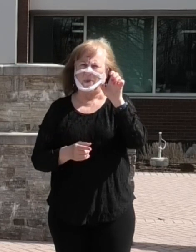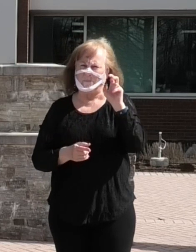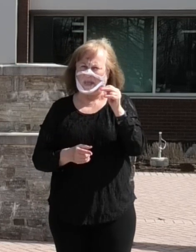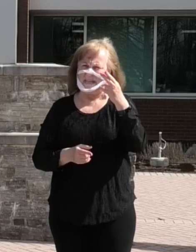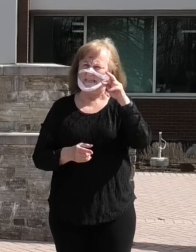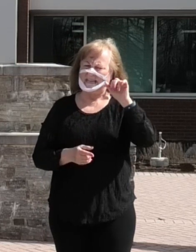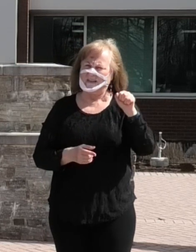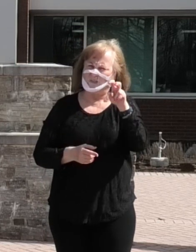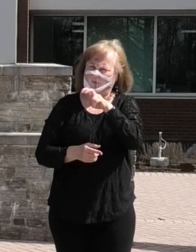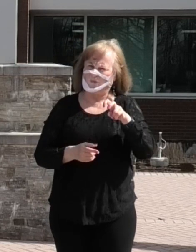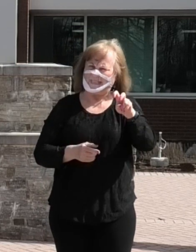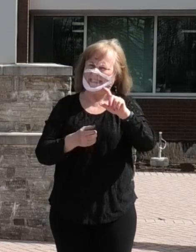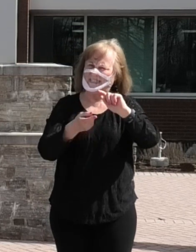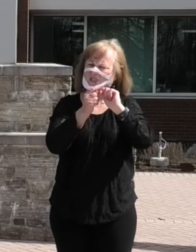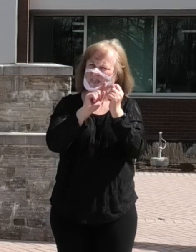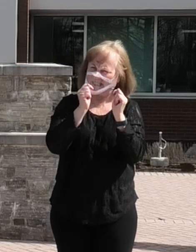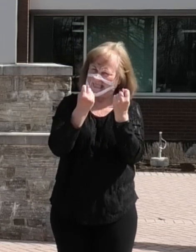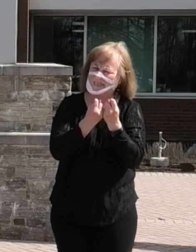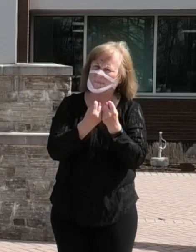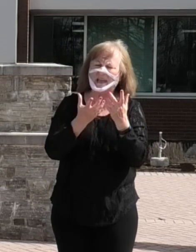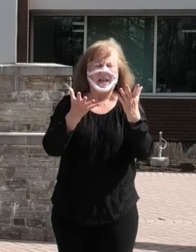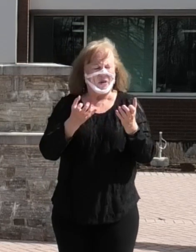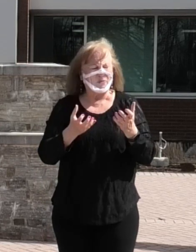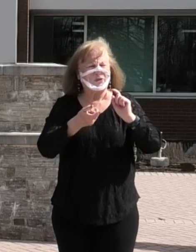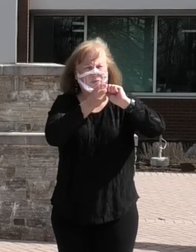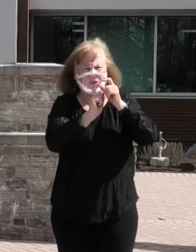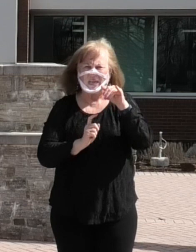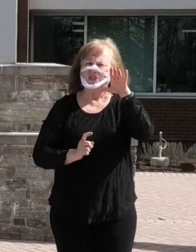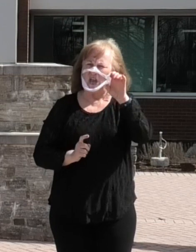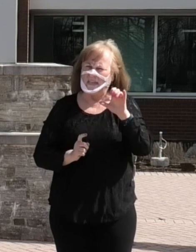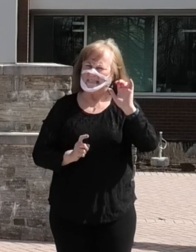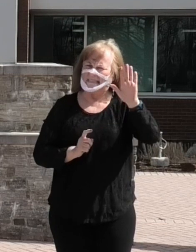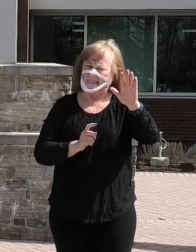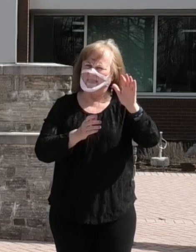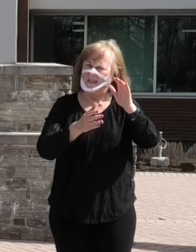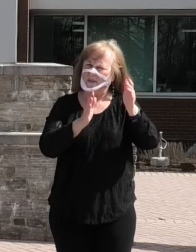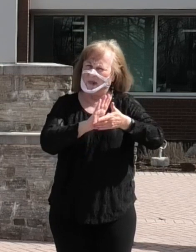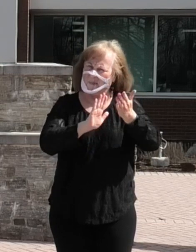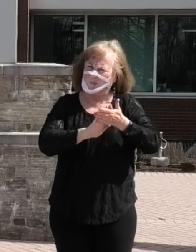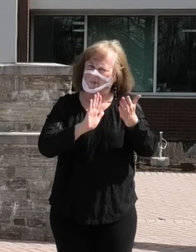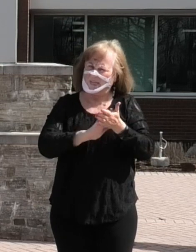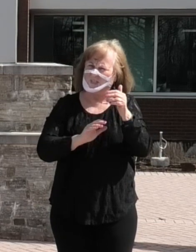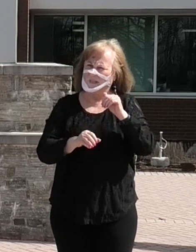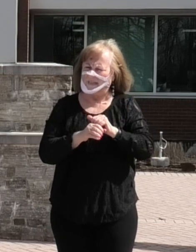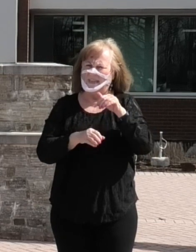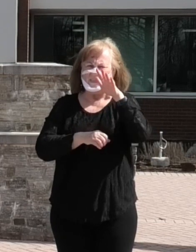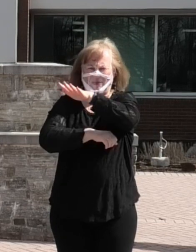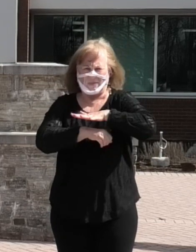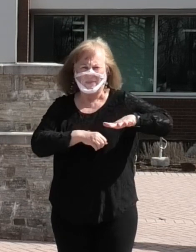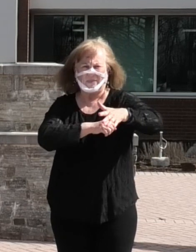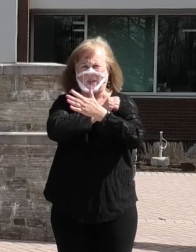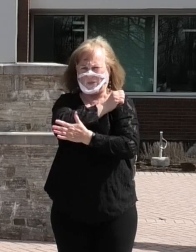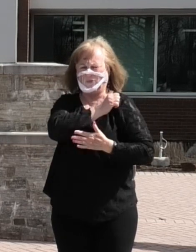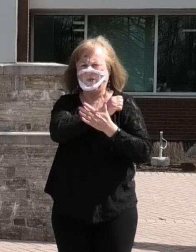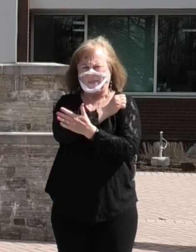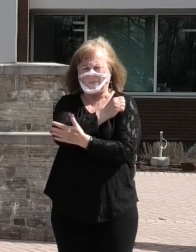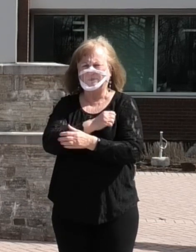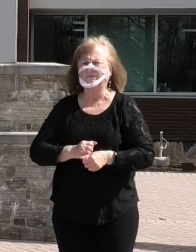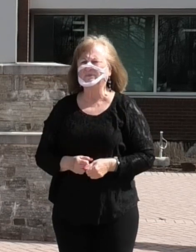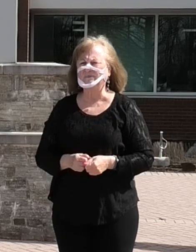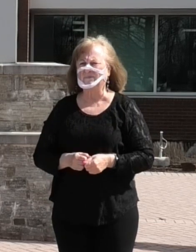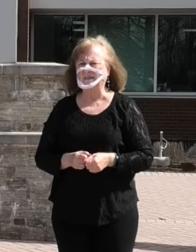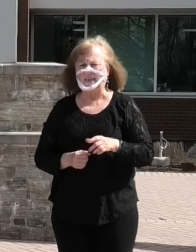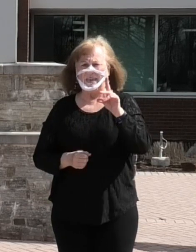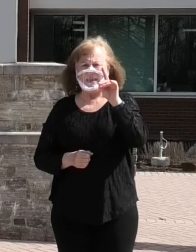emphasizing a need for changes to ICE and their current operations in the country.